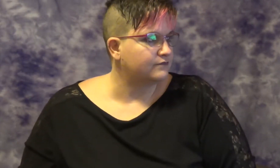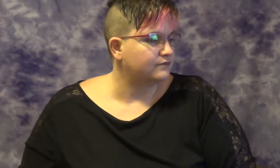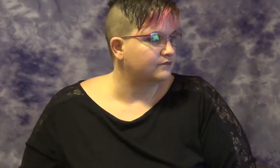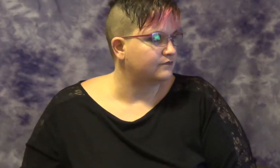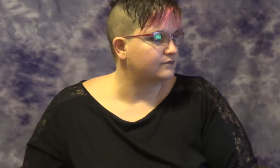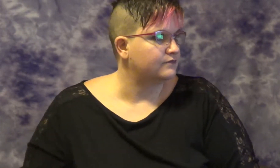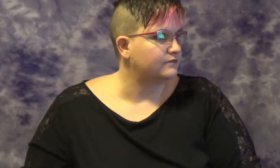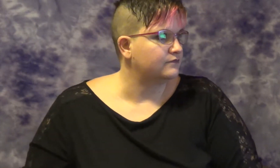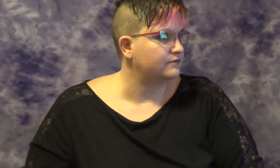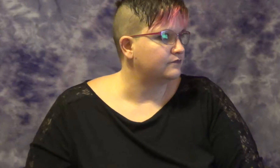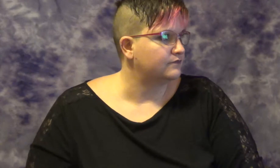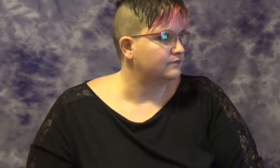Now, when we talk about